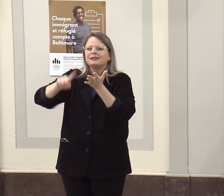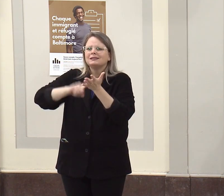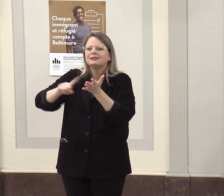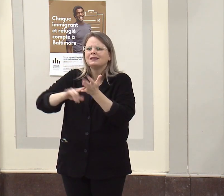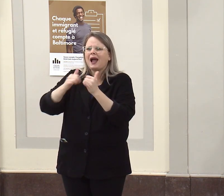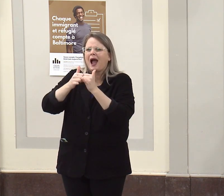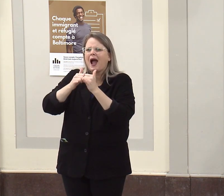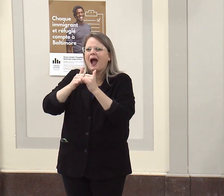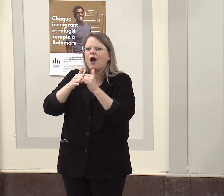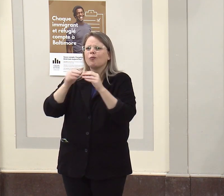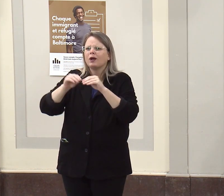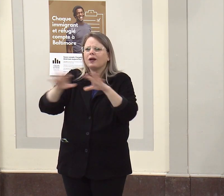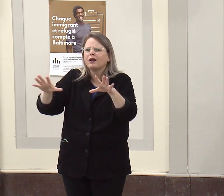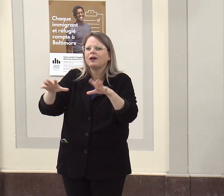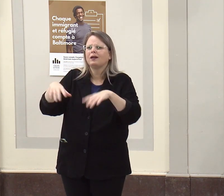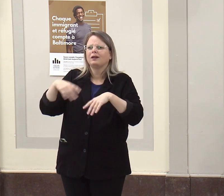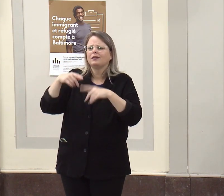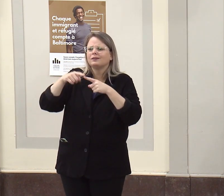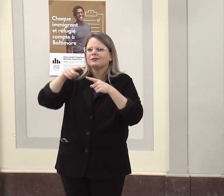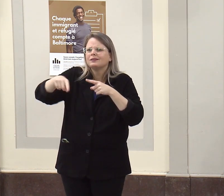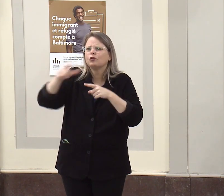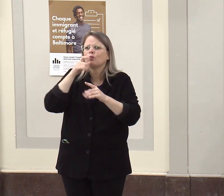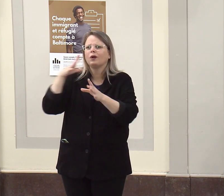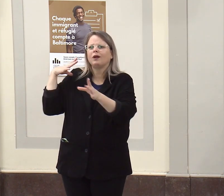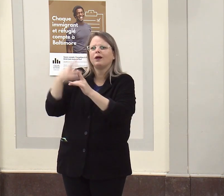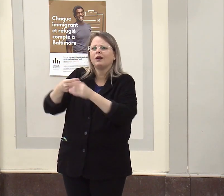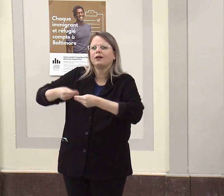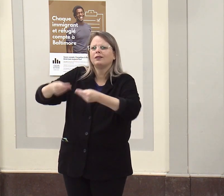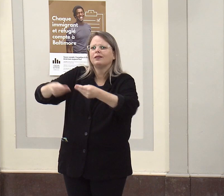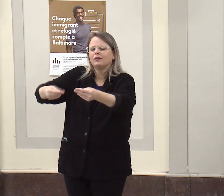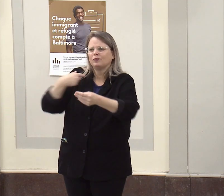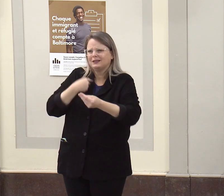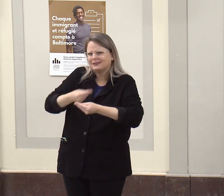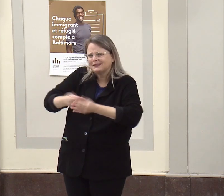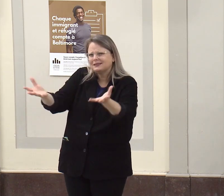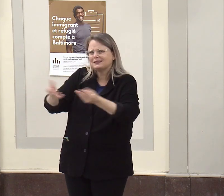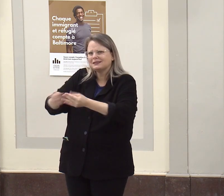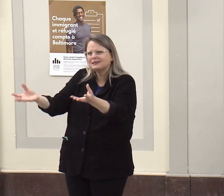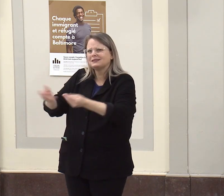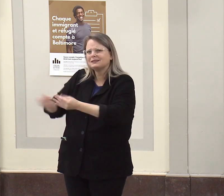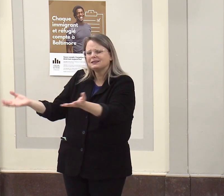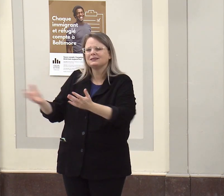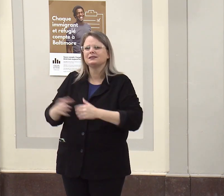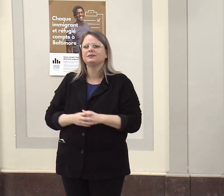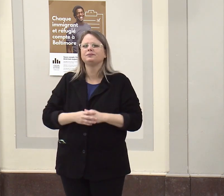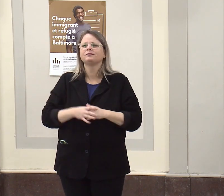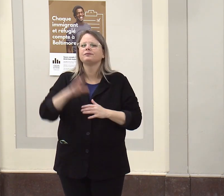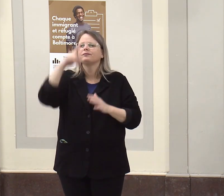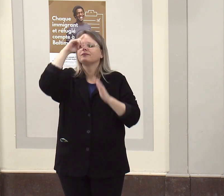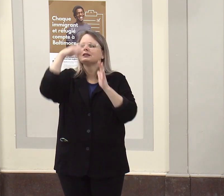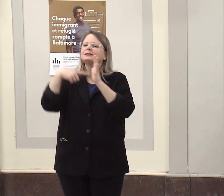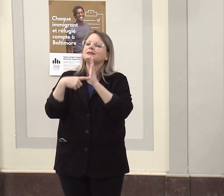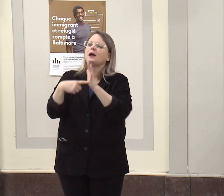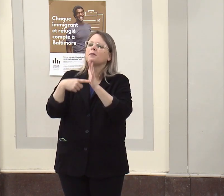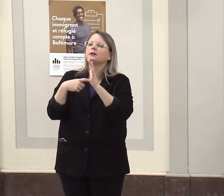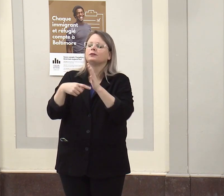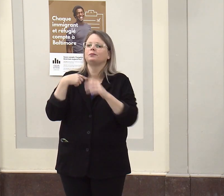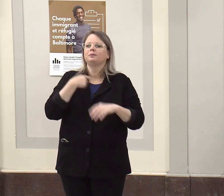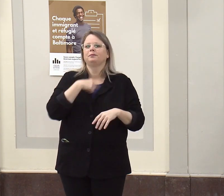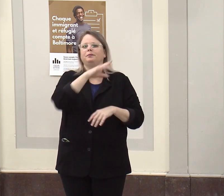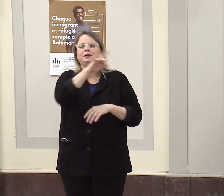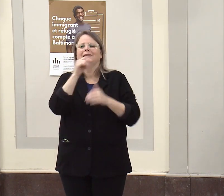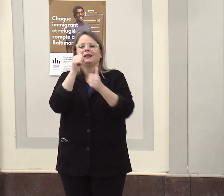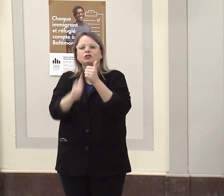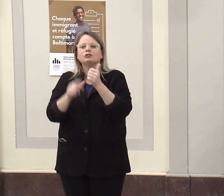resources within our department to assign case investigators to each of our assisted living facilities, whether they experience an outbreak or